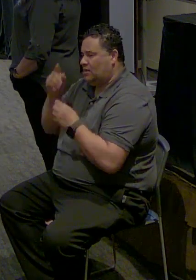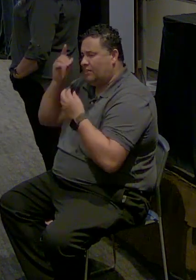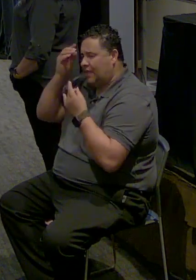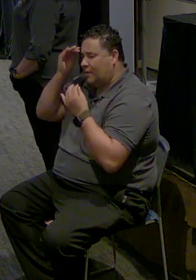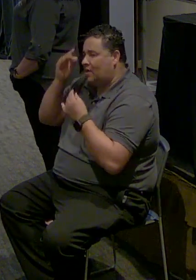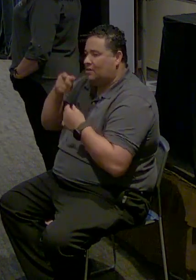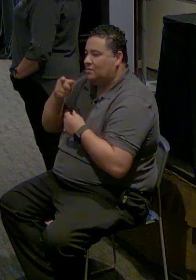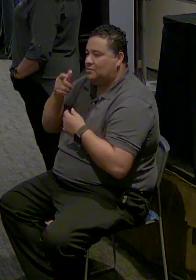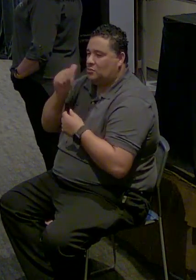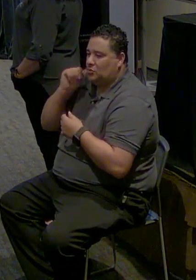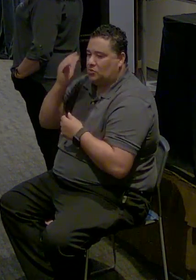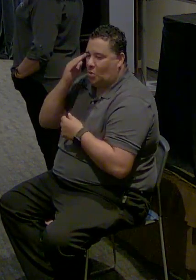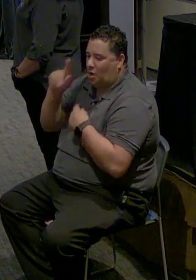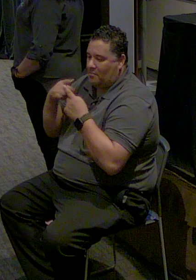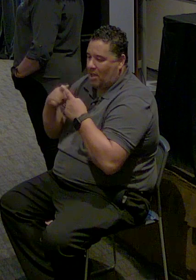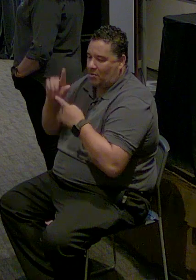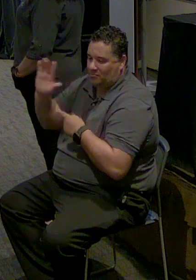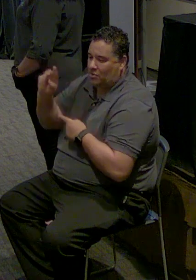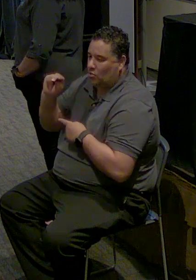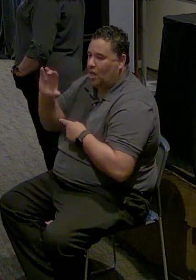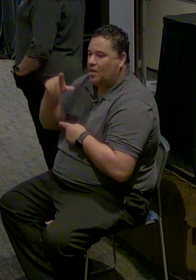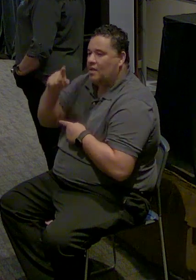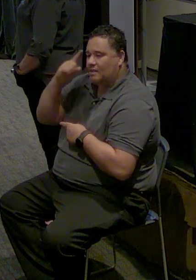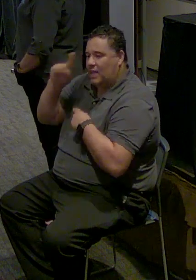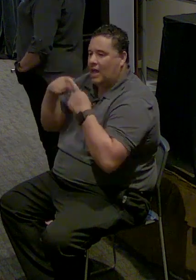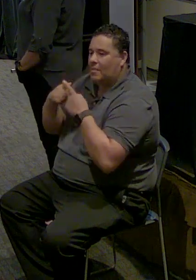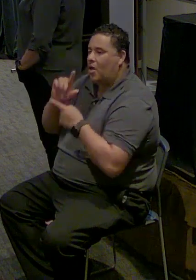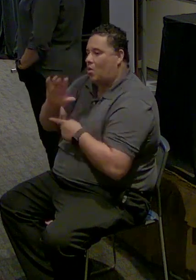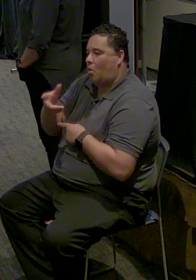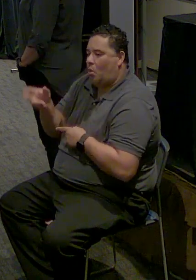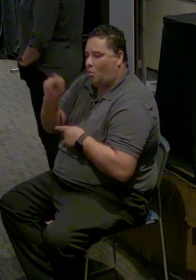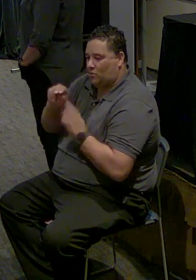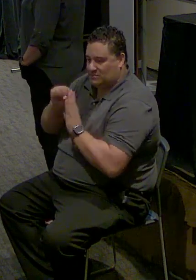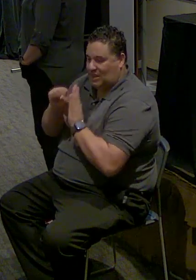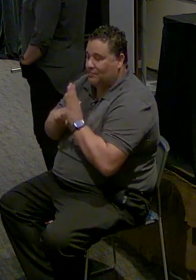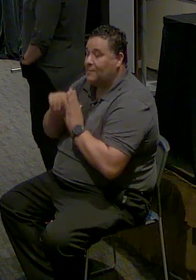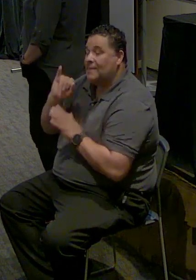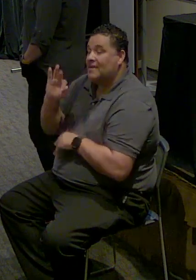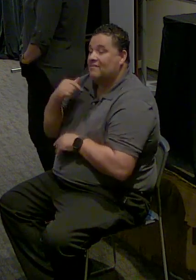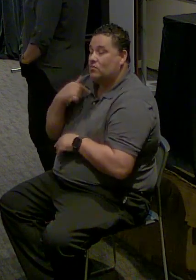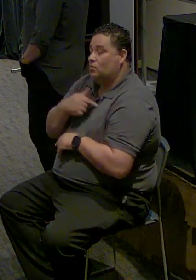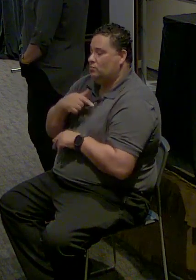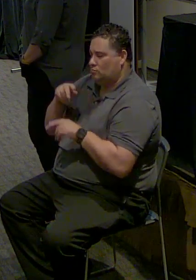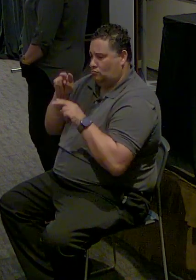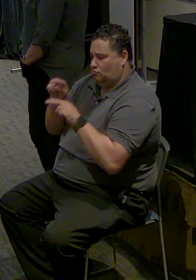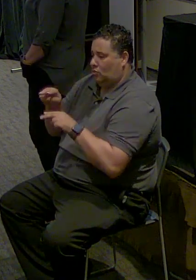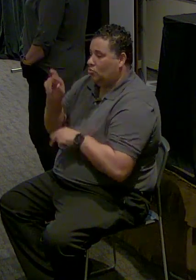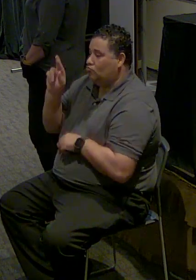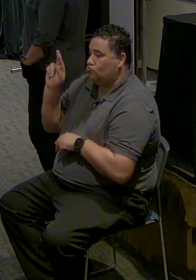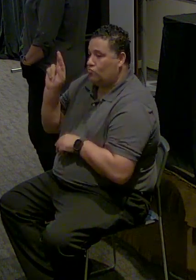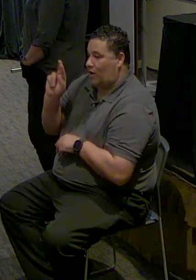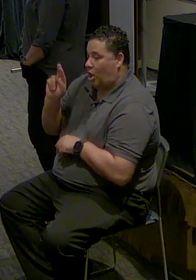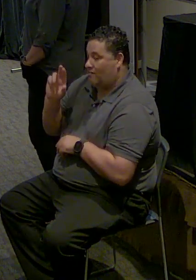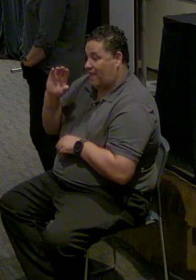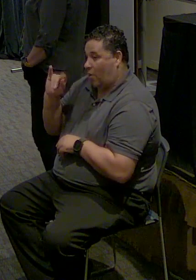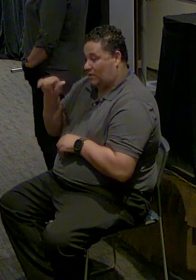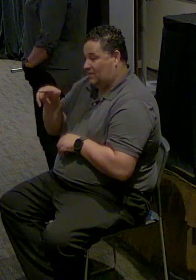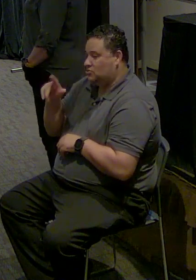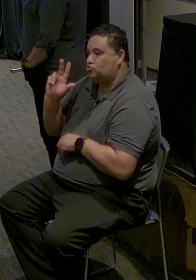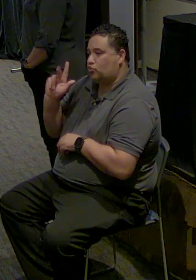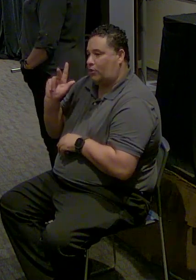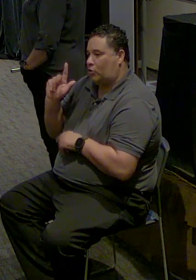know this about North Carolina, I want you to think about it in your own state. So if we were to look at the fact that Randolph County is the